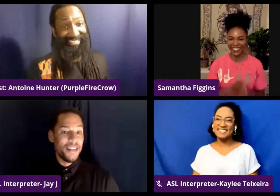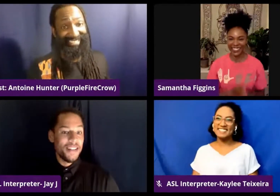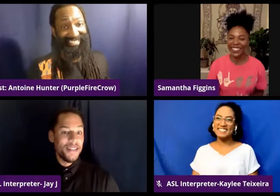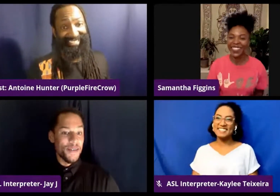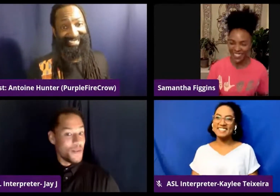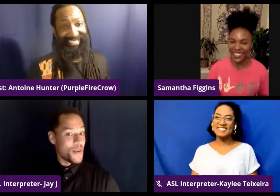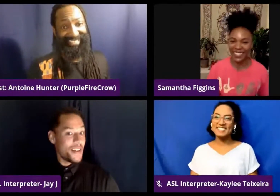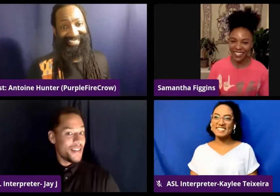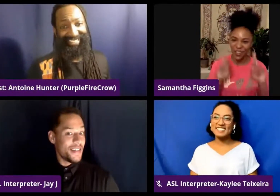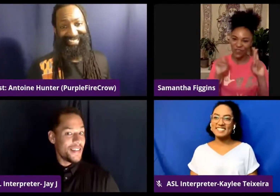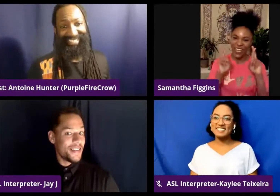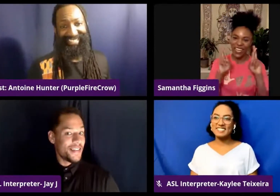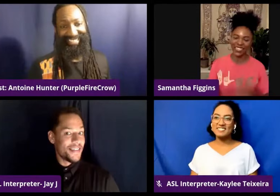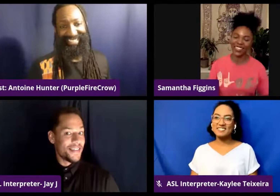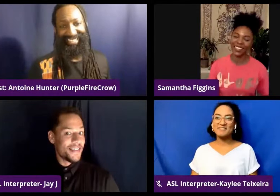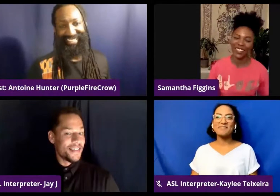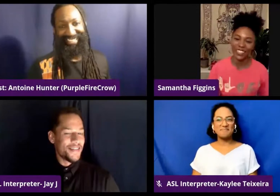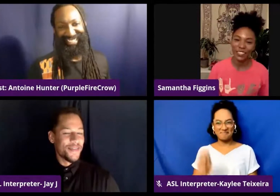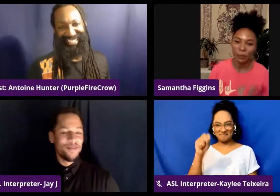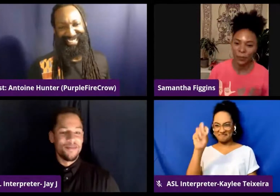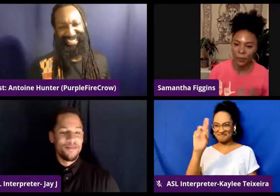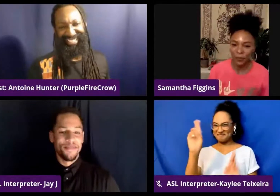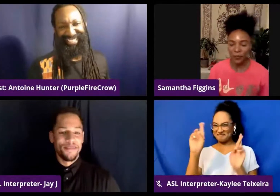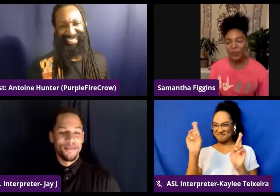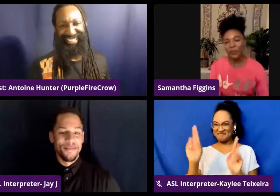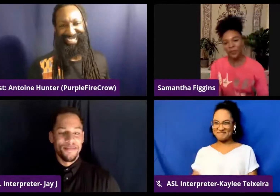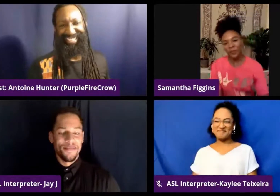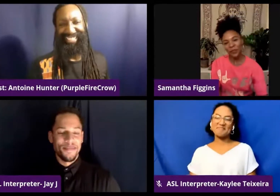You ready? We ready?